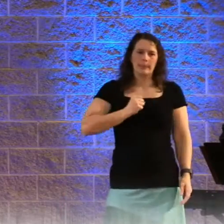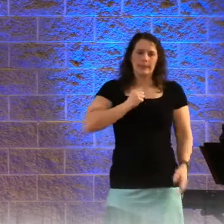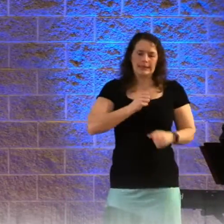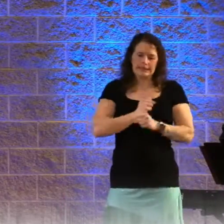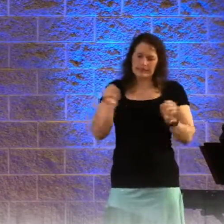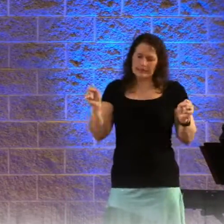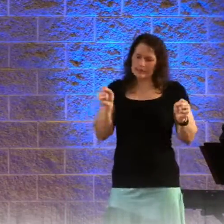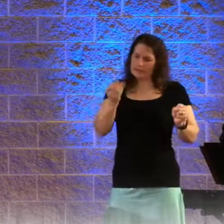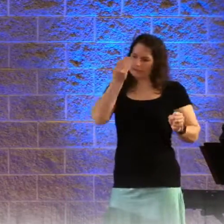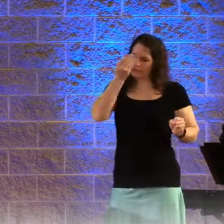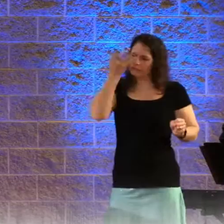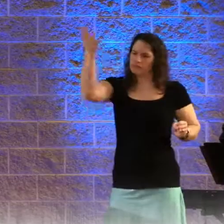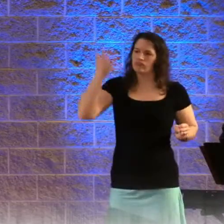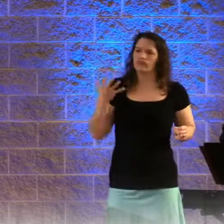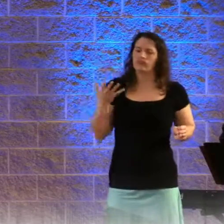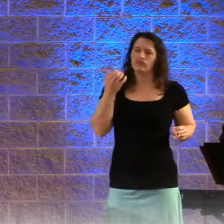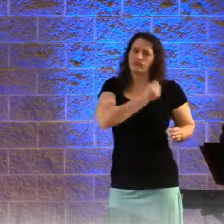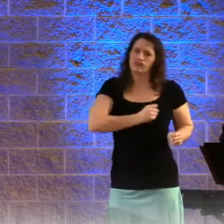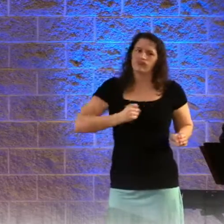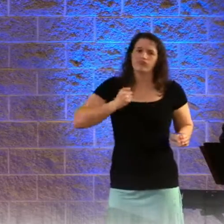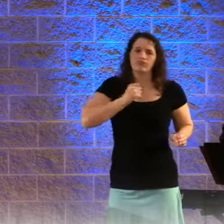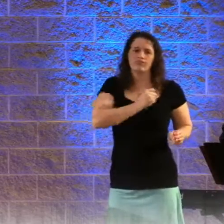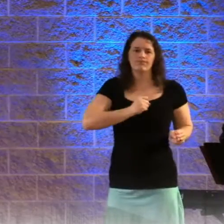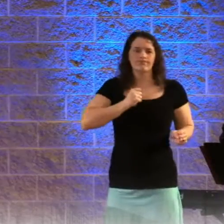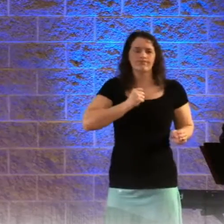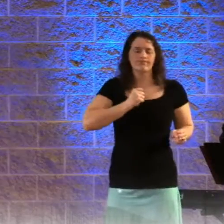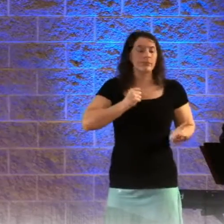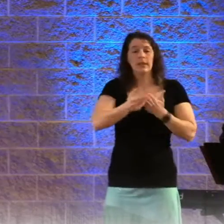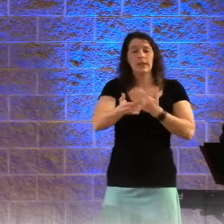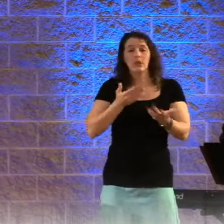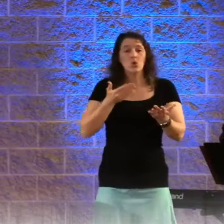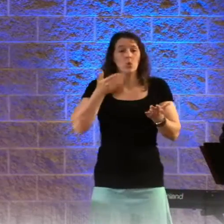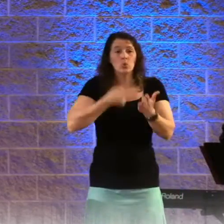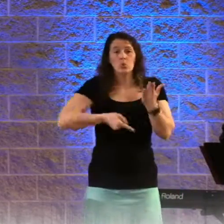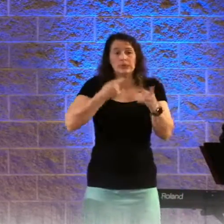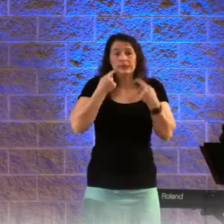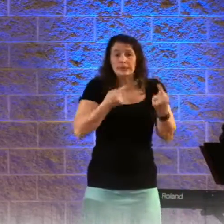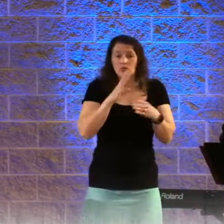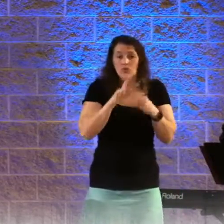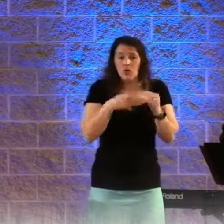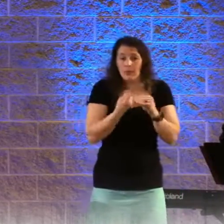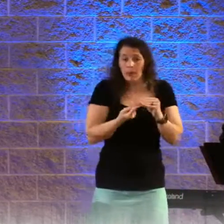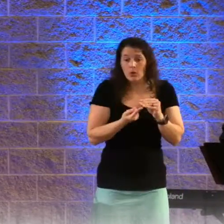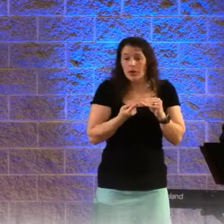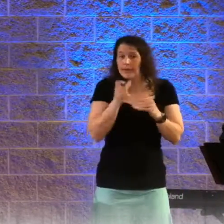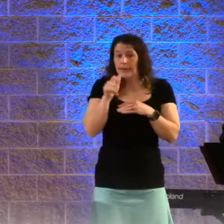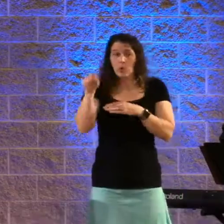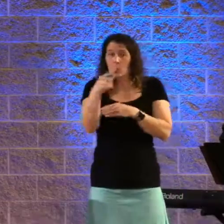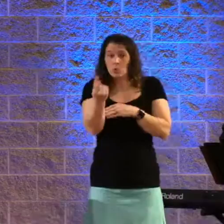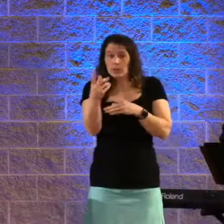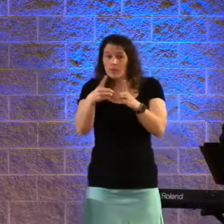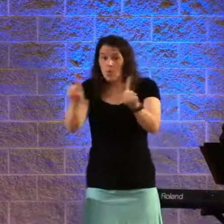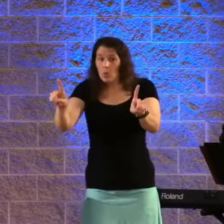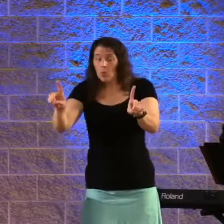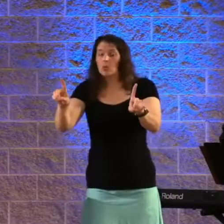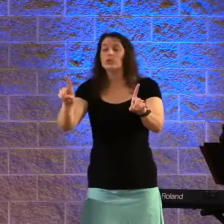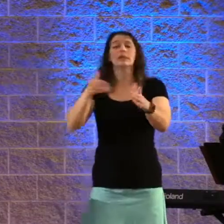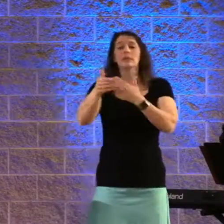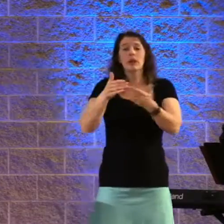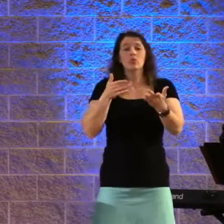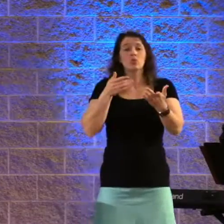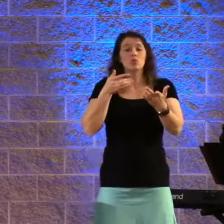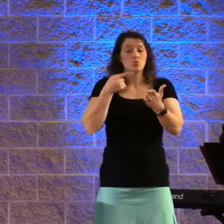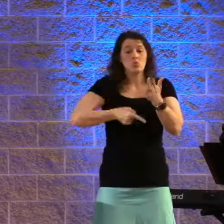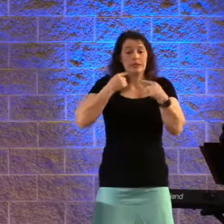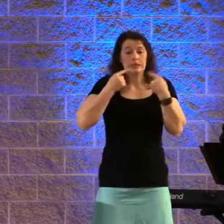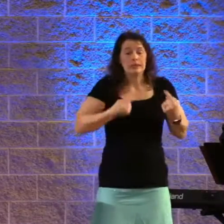Repentance. It doesn't matter what kind of sin that we're talking about. It doesn't matter what we've done, not just about this issue of unlawful divorce. God